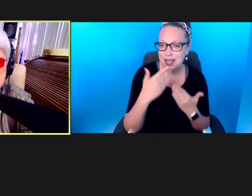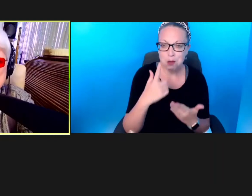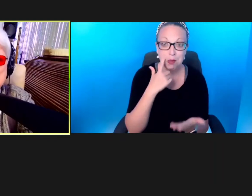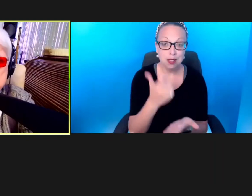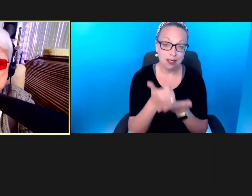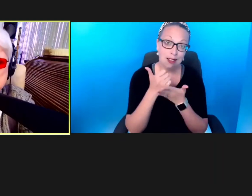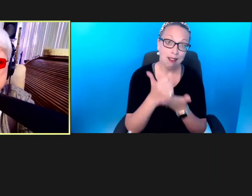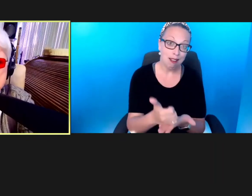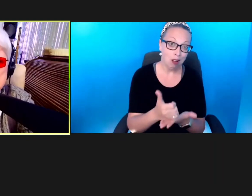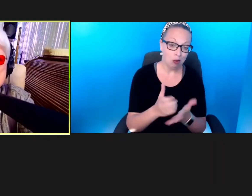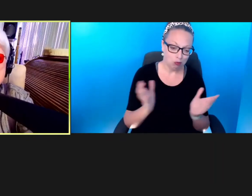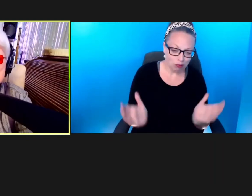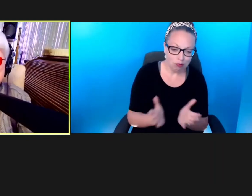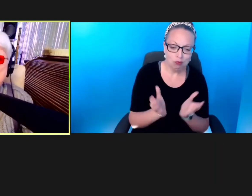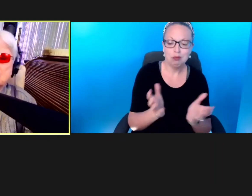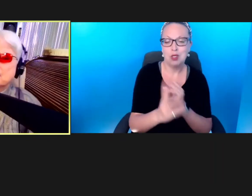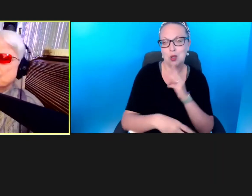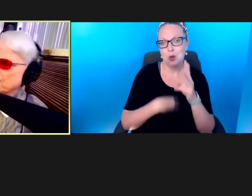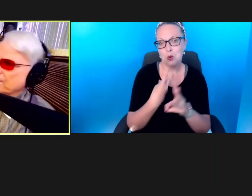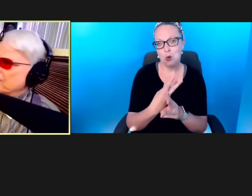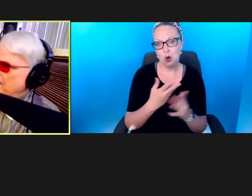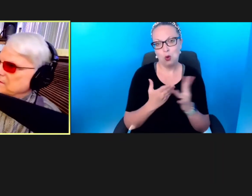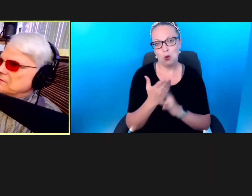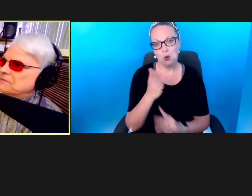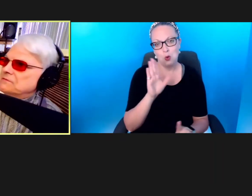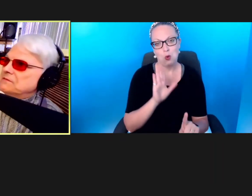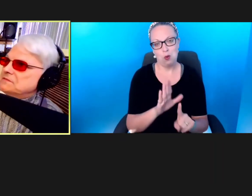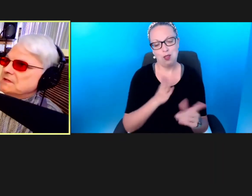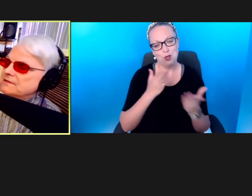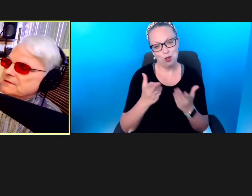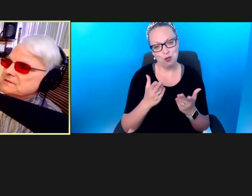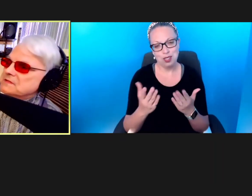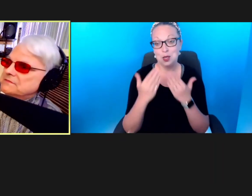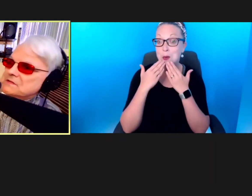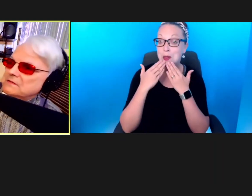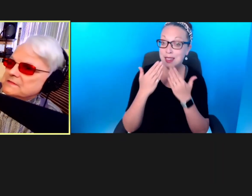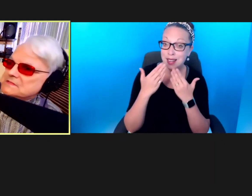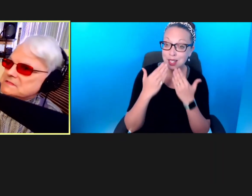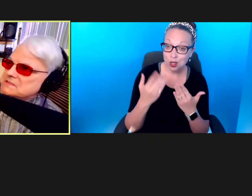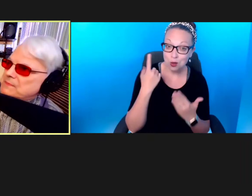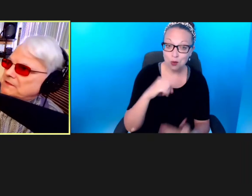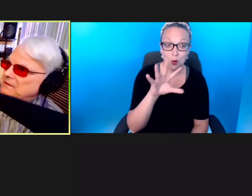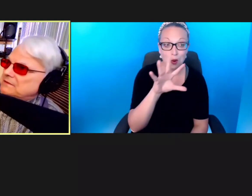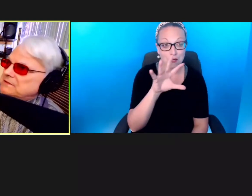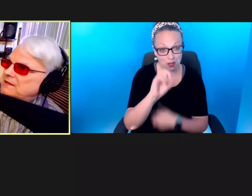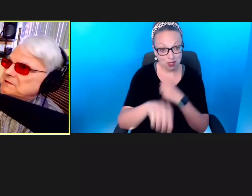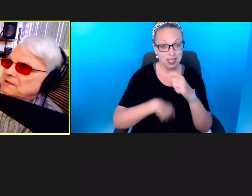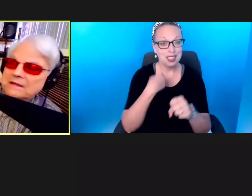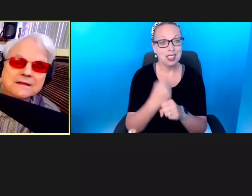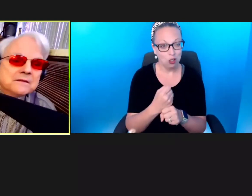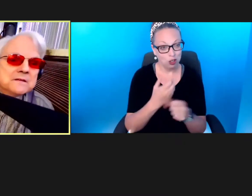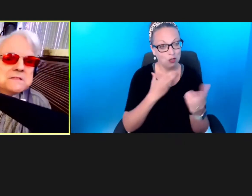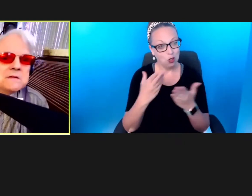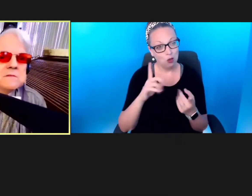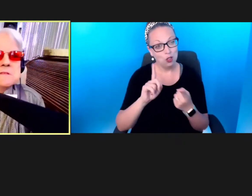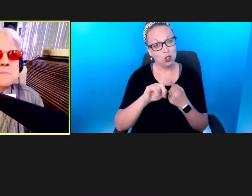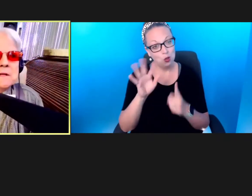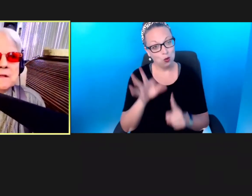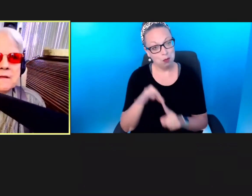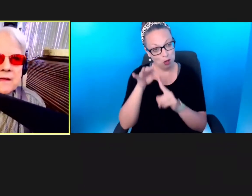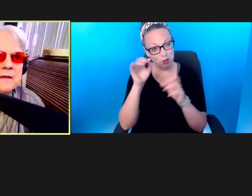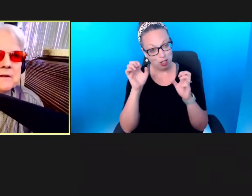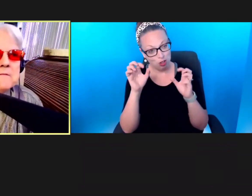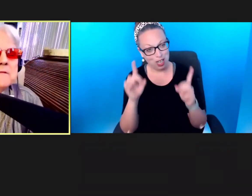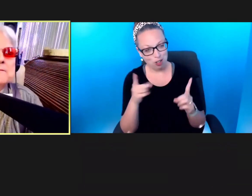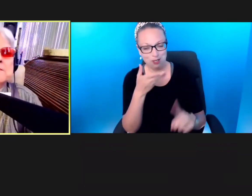through their selfless service. So, honey, Yes. thank you for 50 years of service to special education. Christy was a